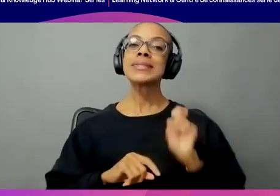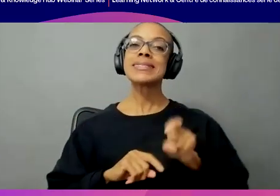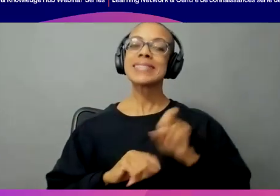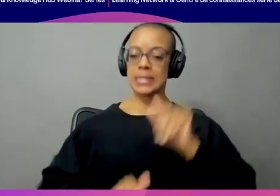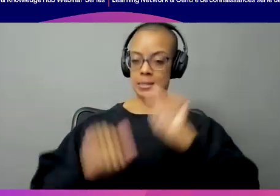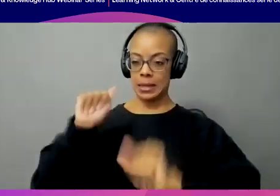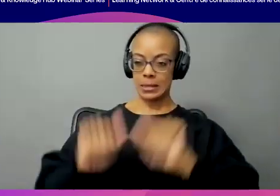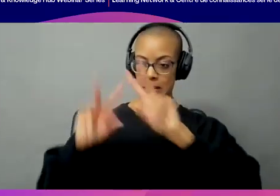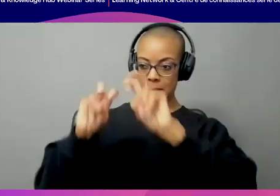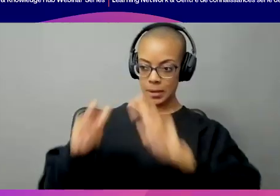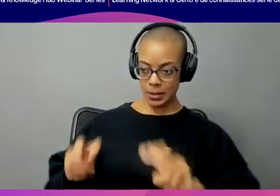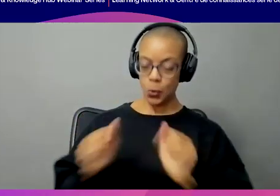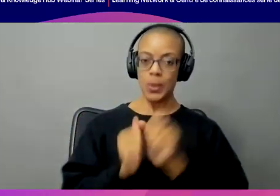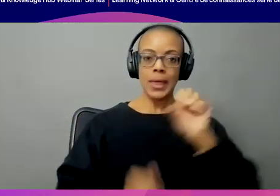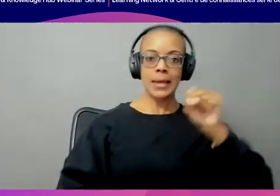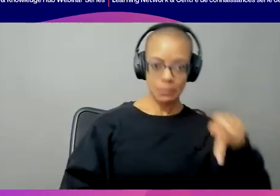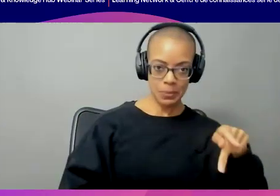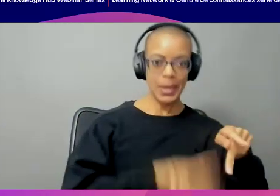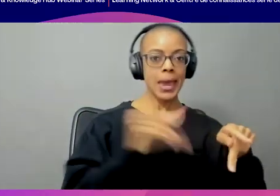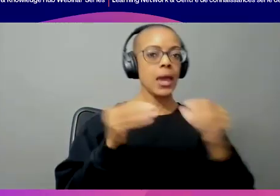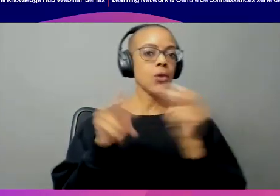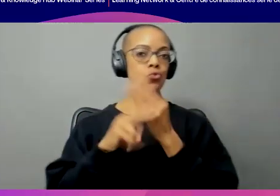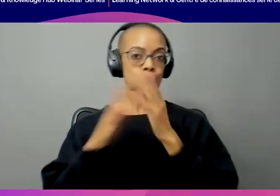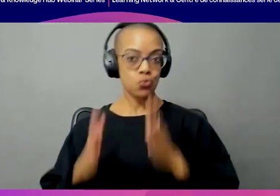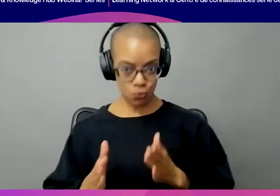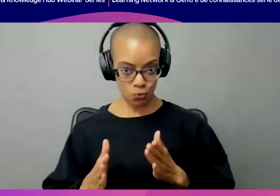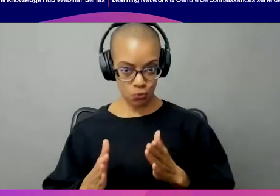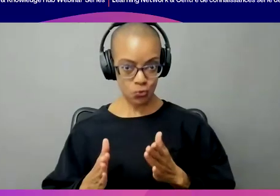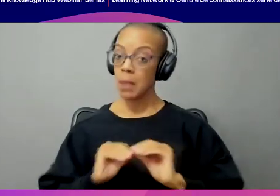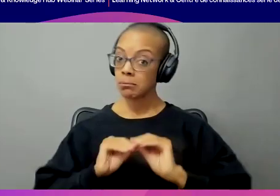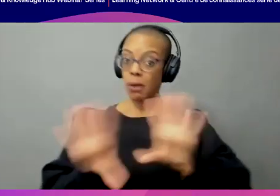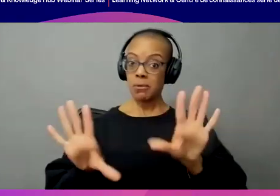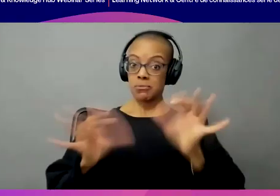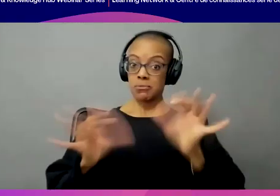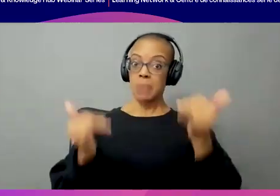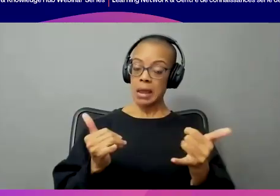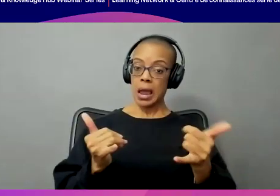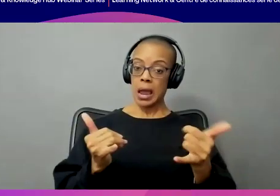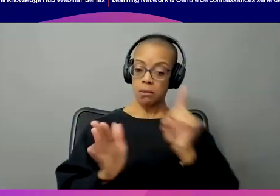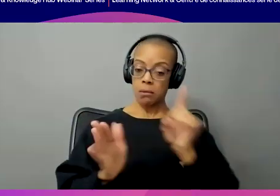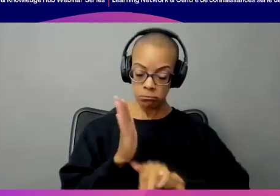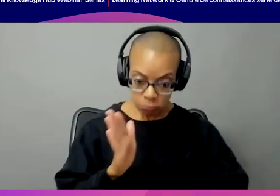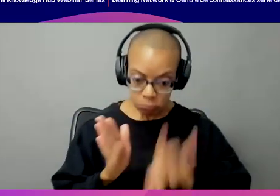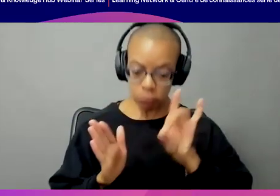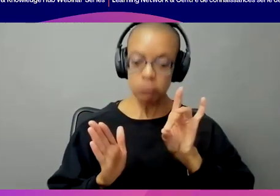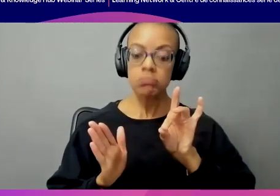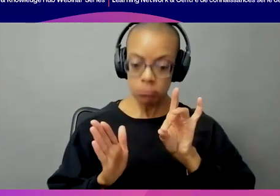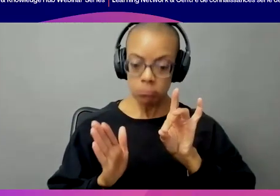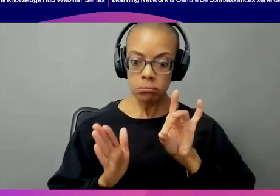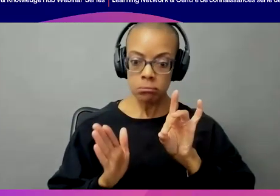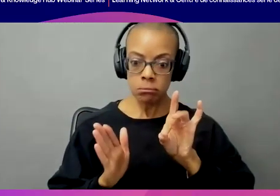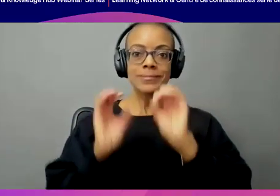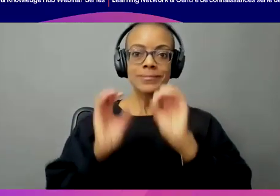service providers and users, but what is absolutely clear so far is that there's next to no